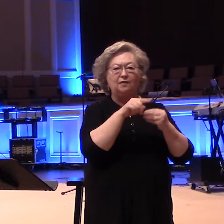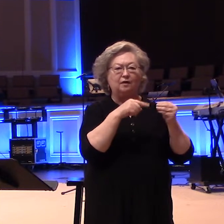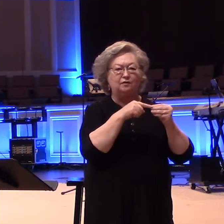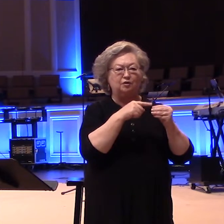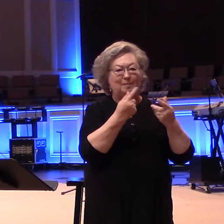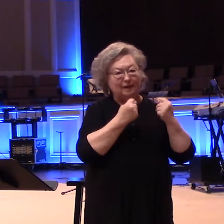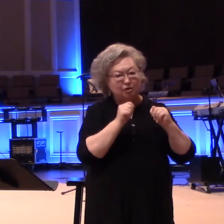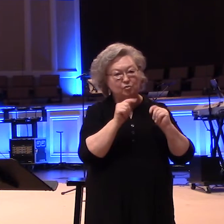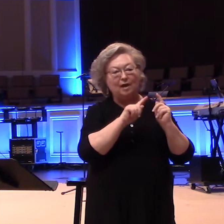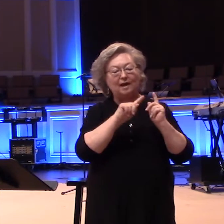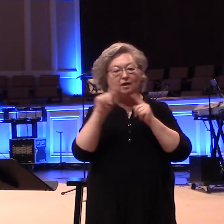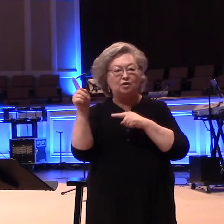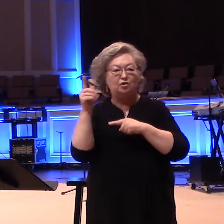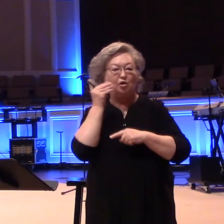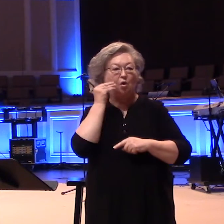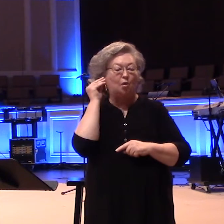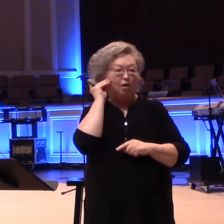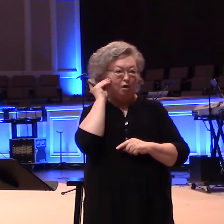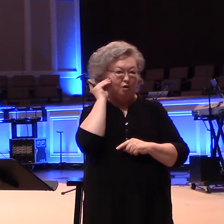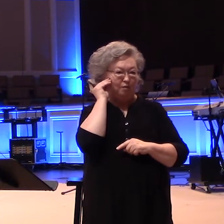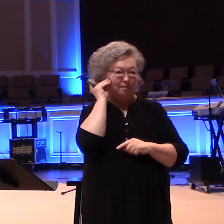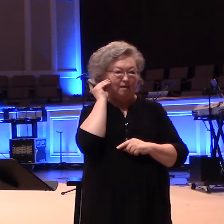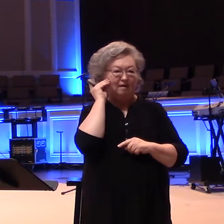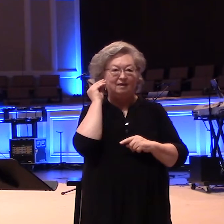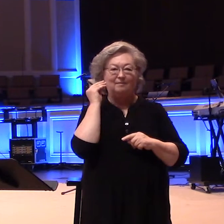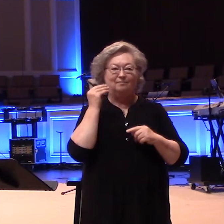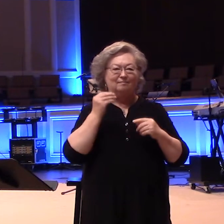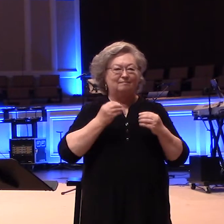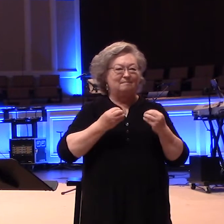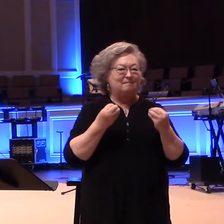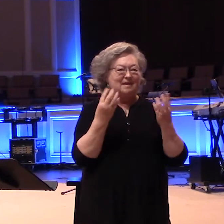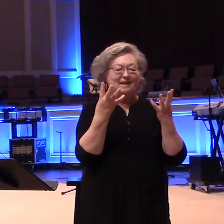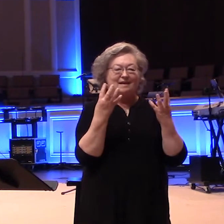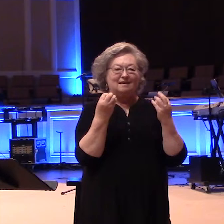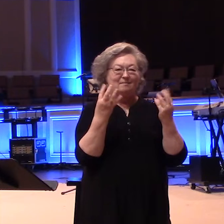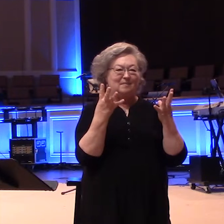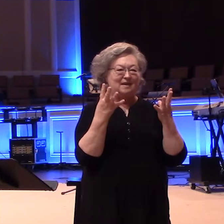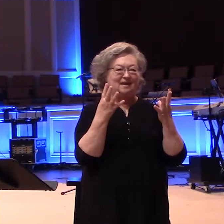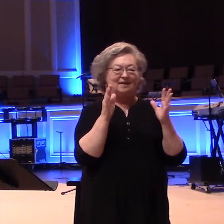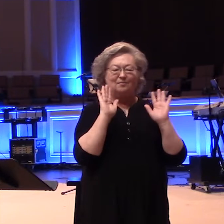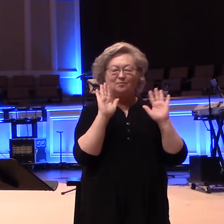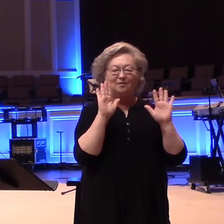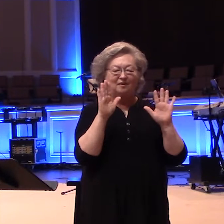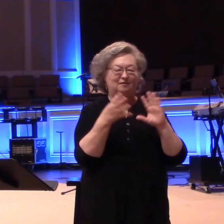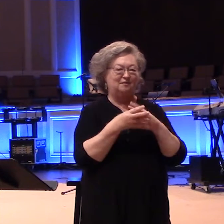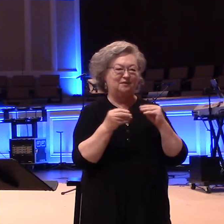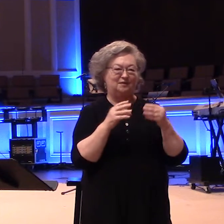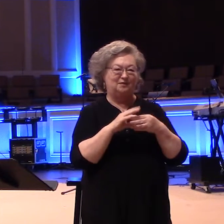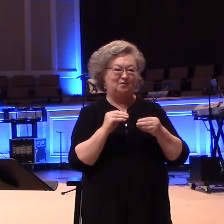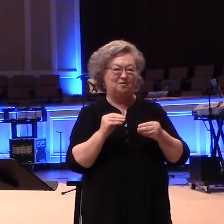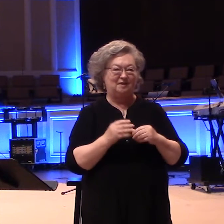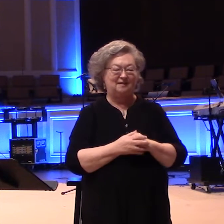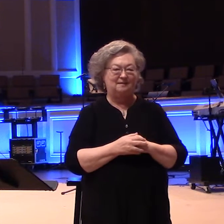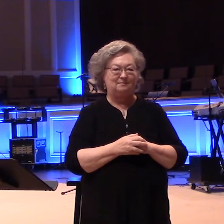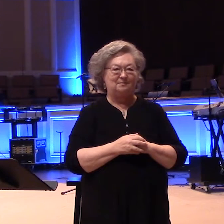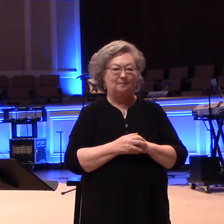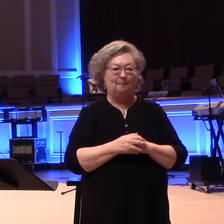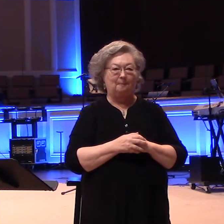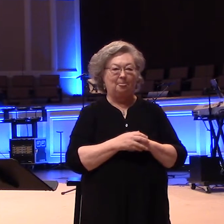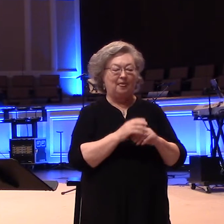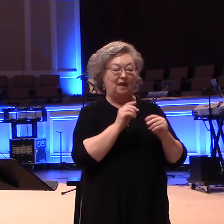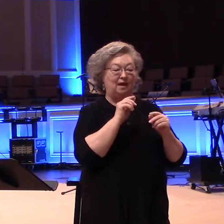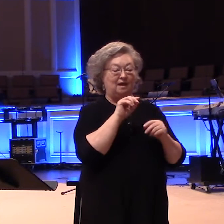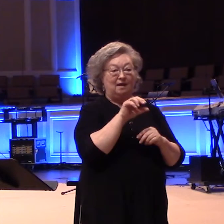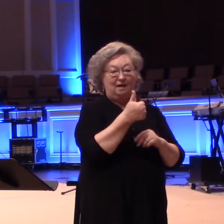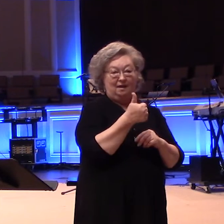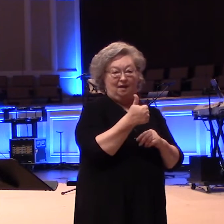really are about coming home. And there are great stories. To Kill a Mockingbird, one of